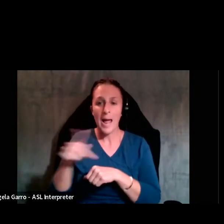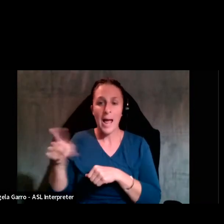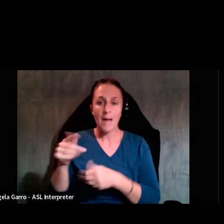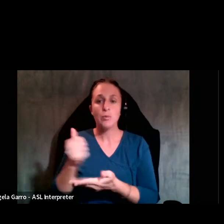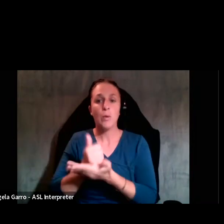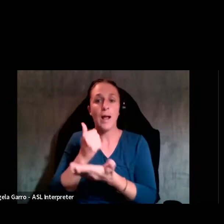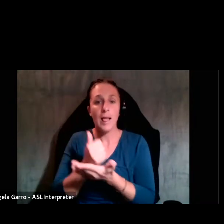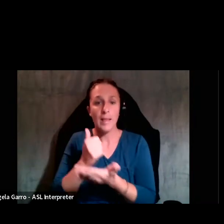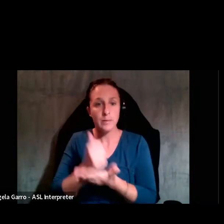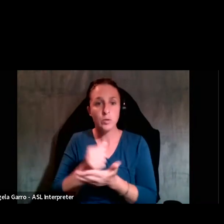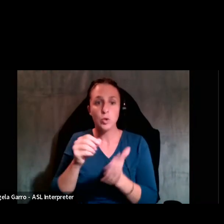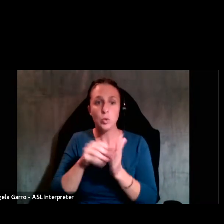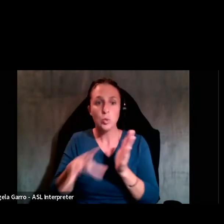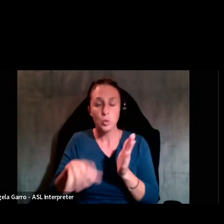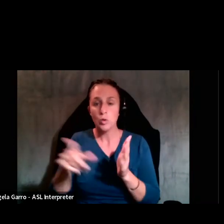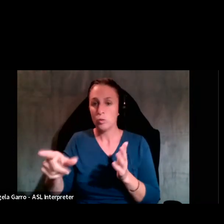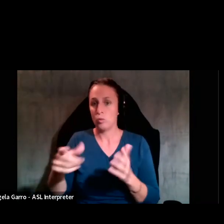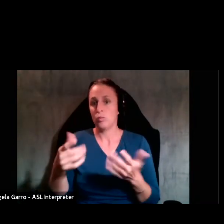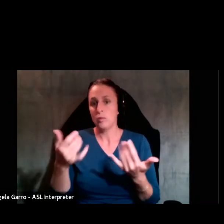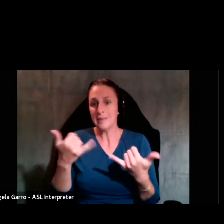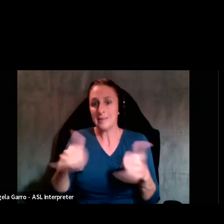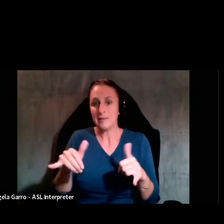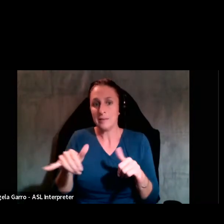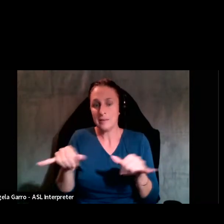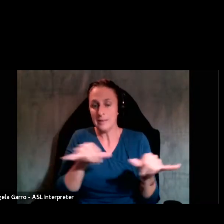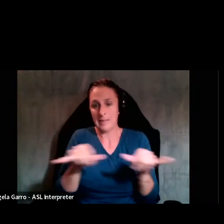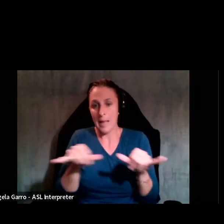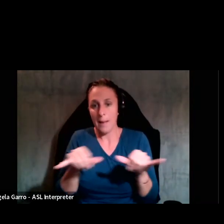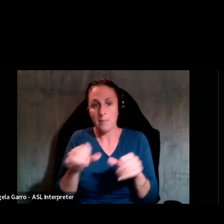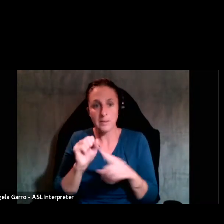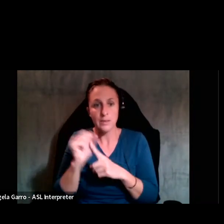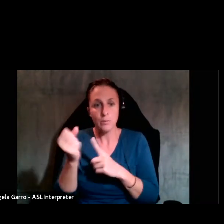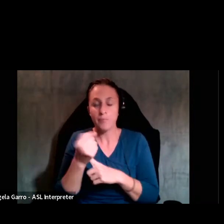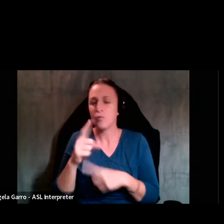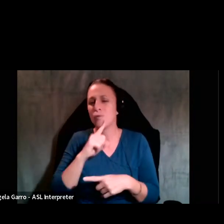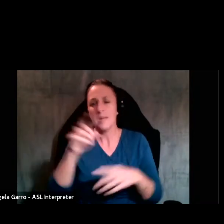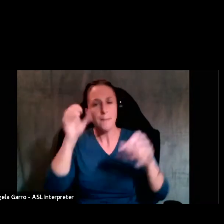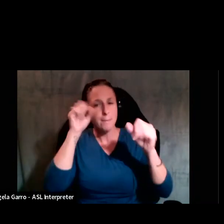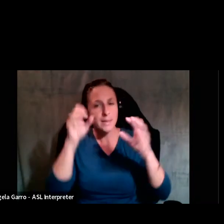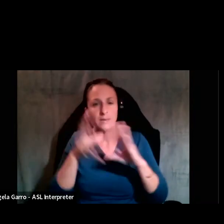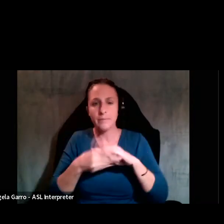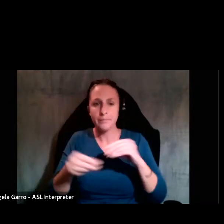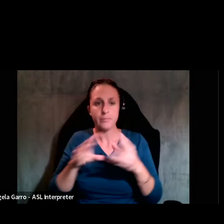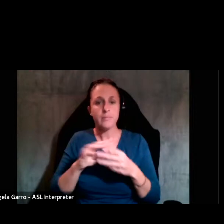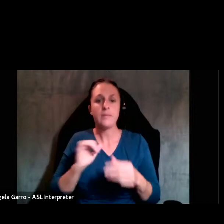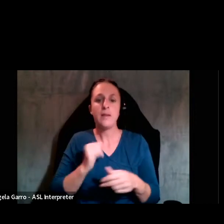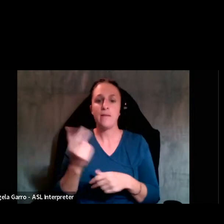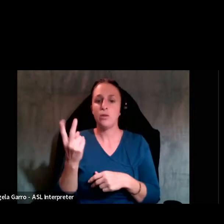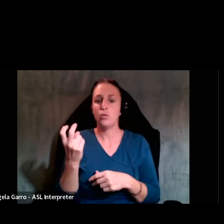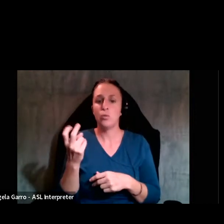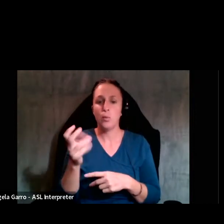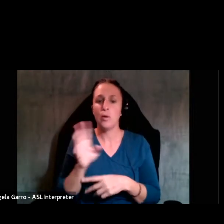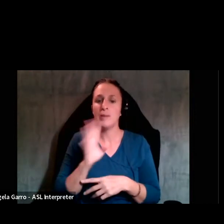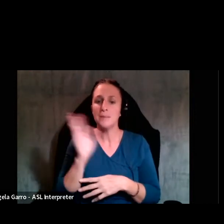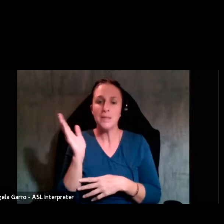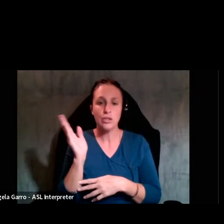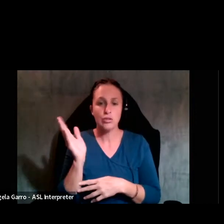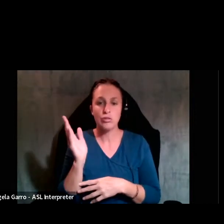are in that same situation. And so very amazing stories, and we have 2 more speaker series coming